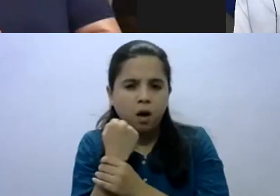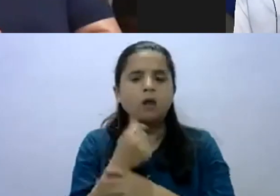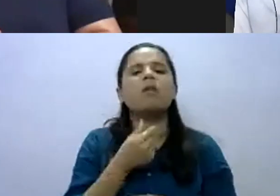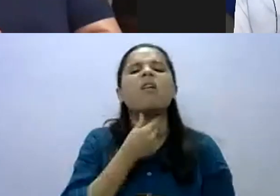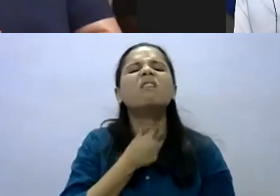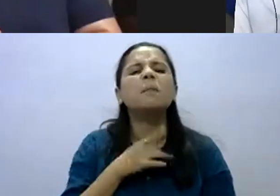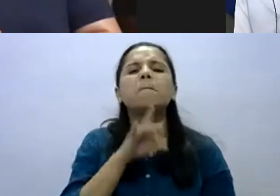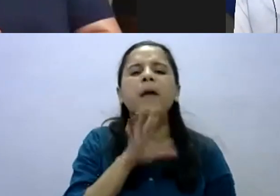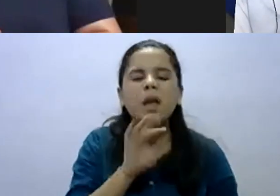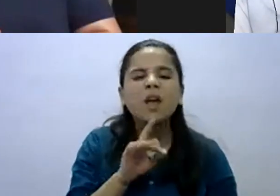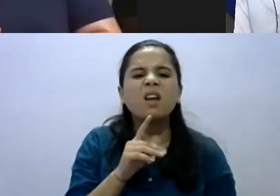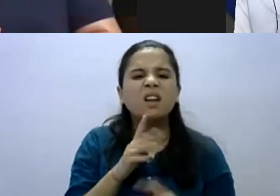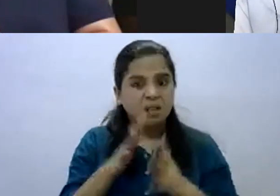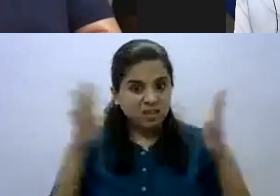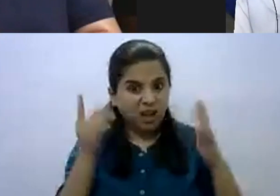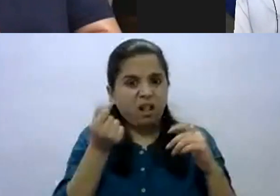vaccine.